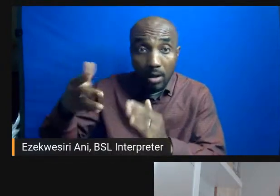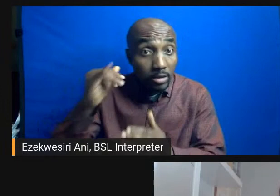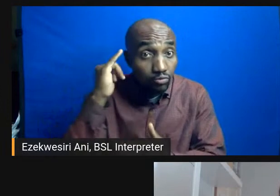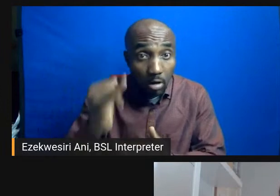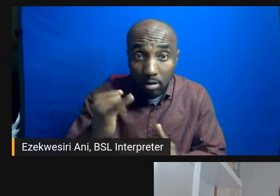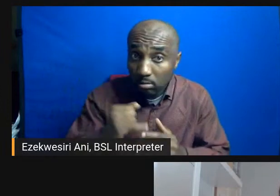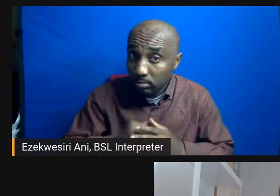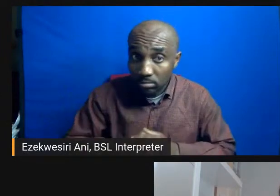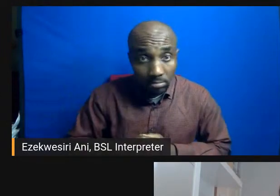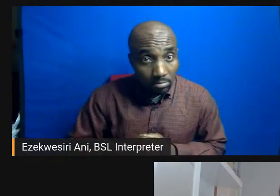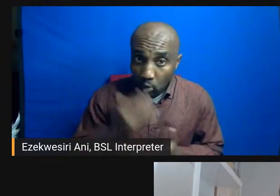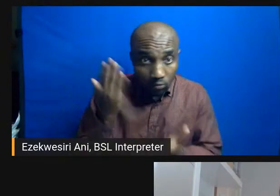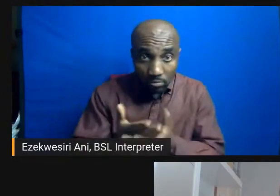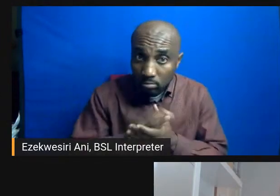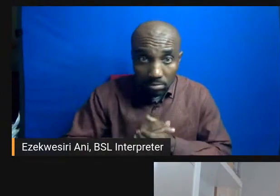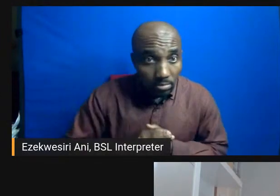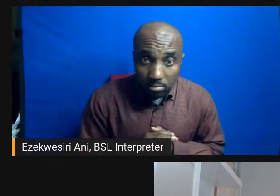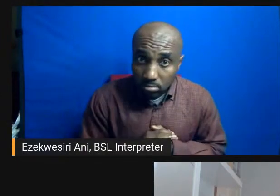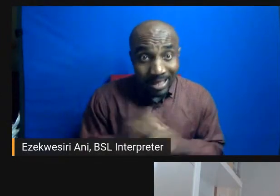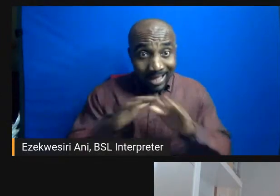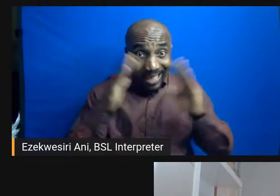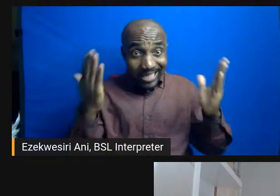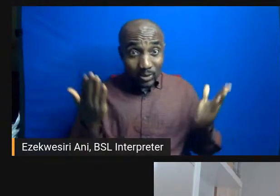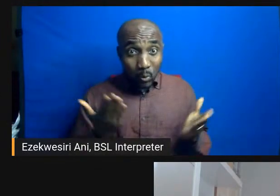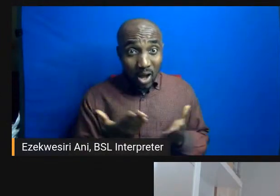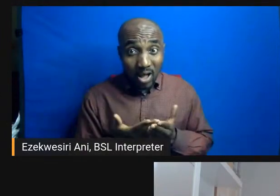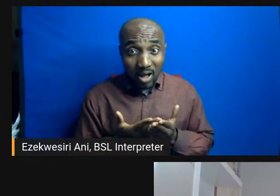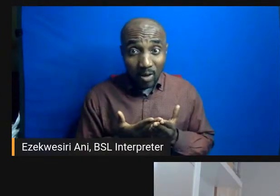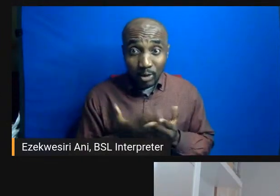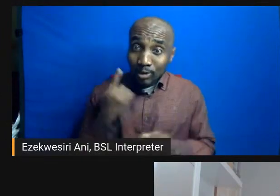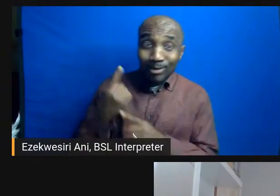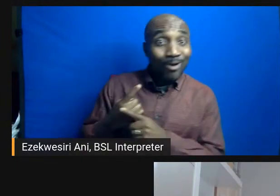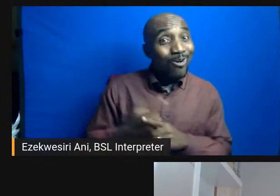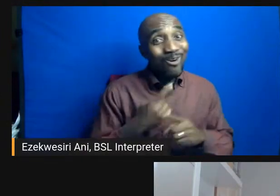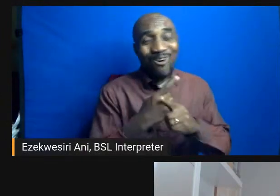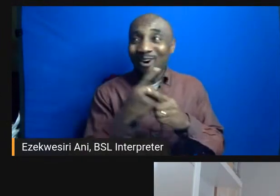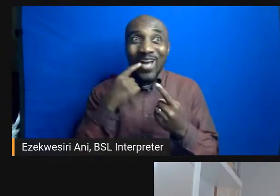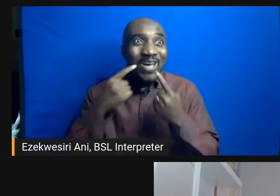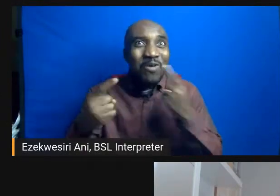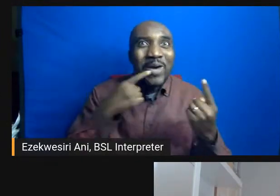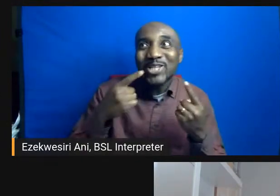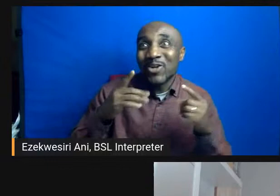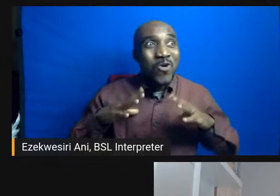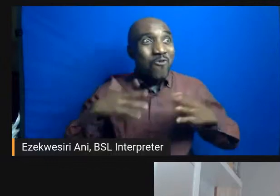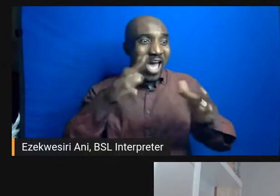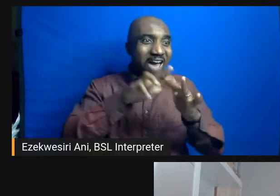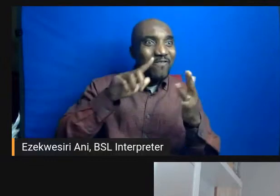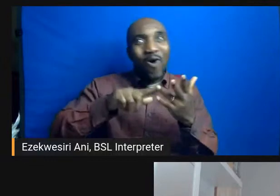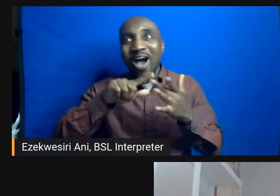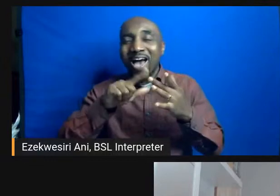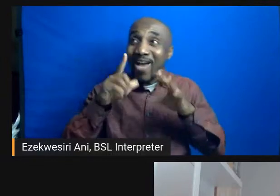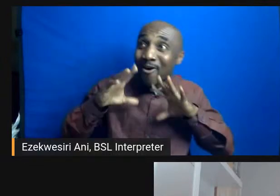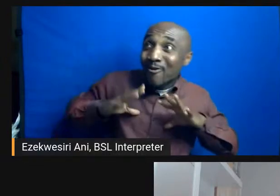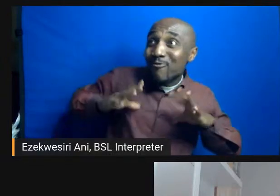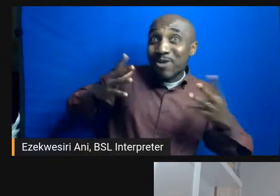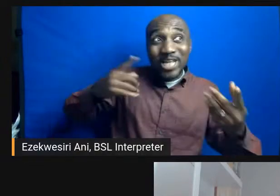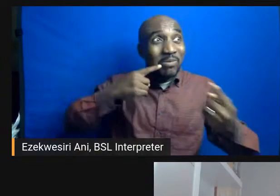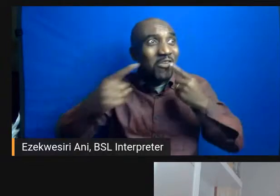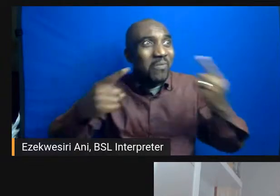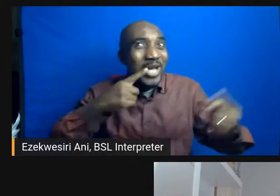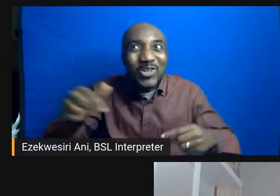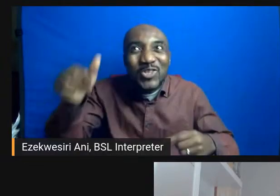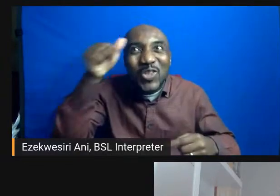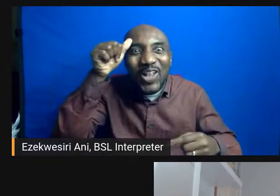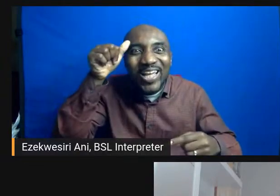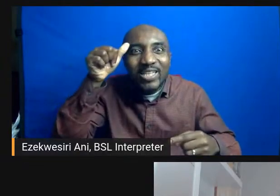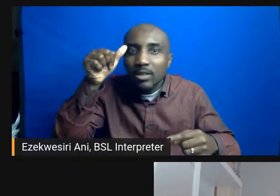right? And in a world where we're talking about freedom of information and knowledge, we need to put